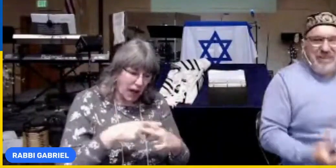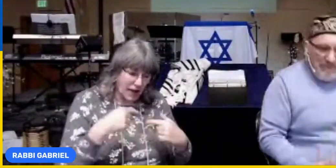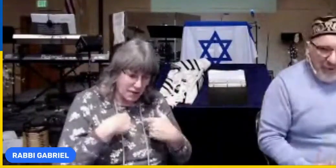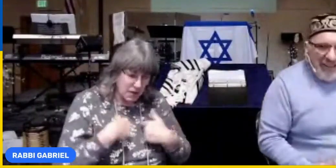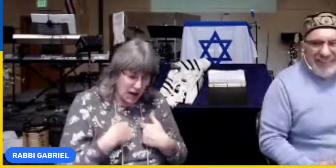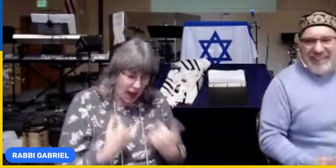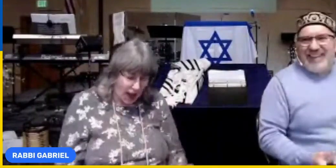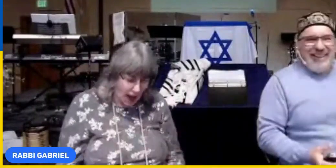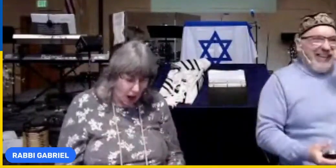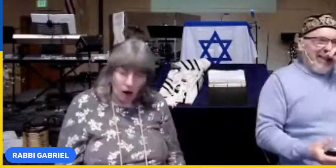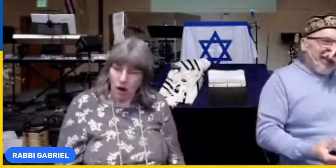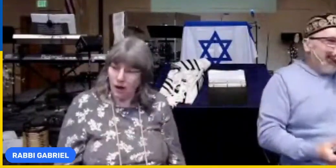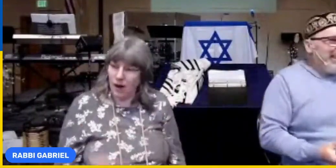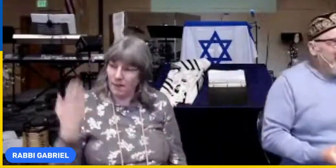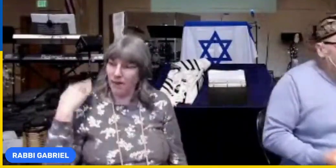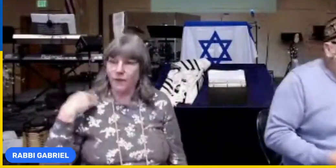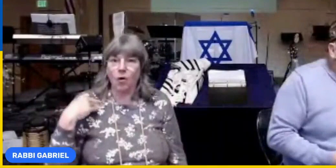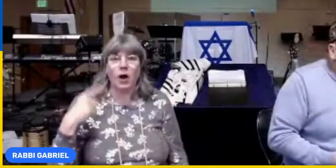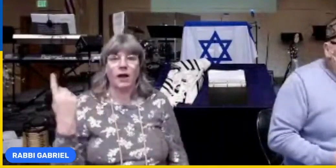That's the point.